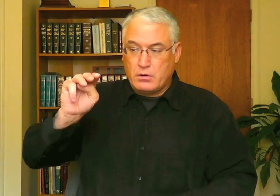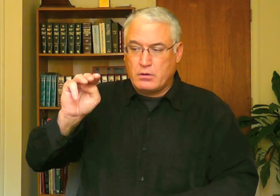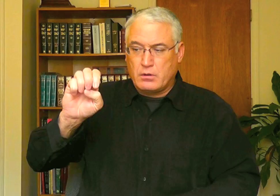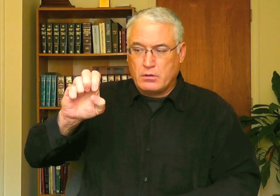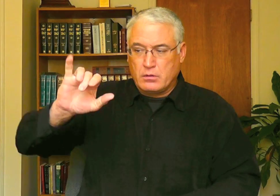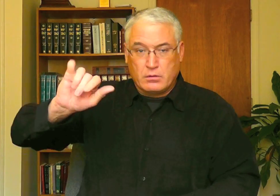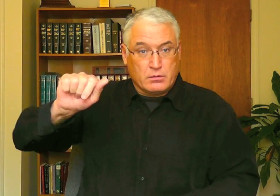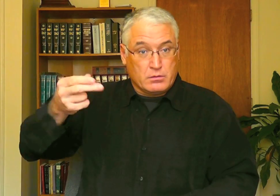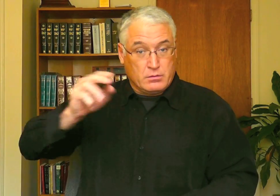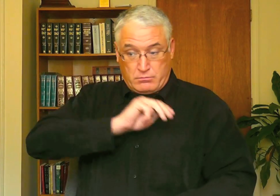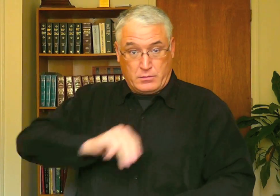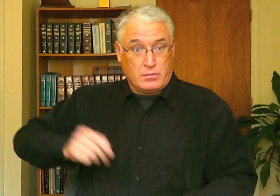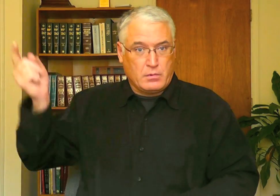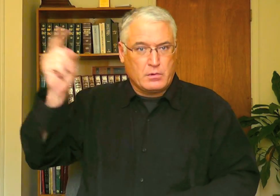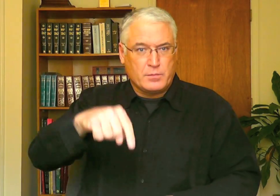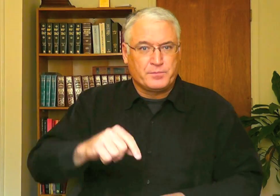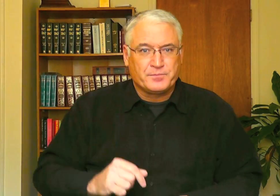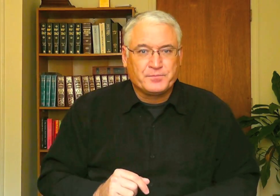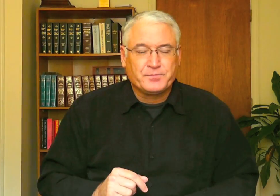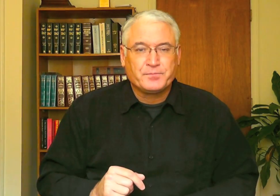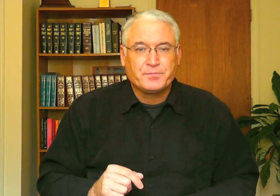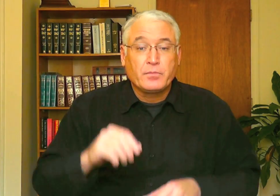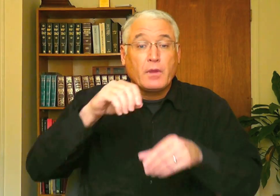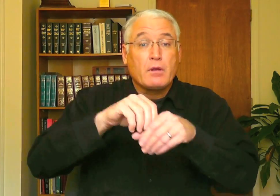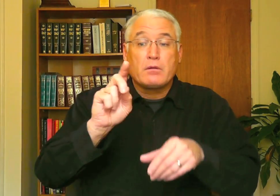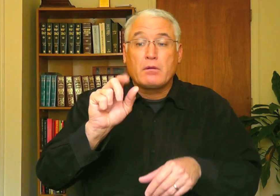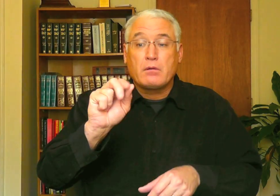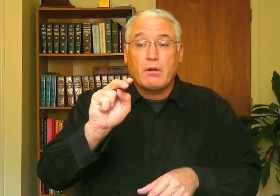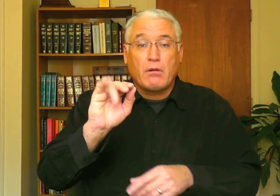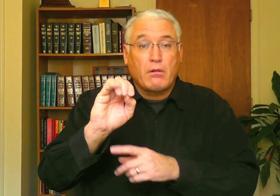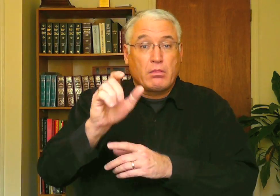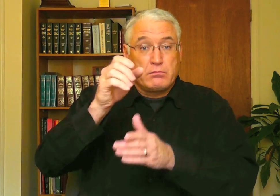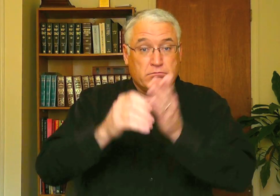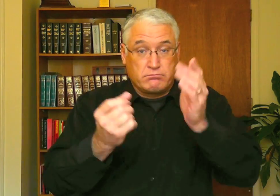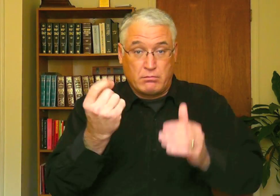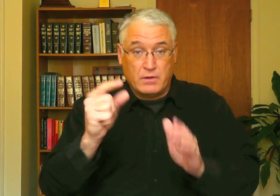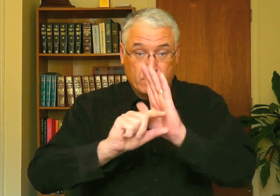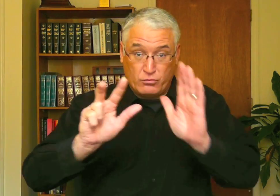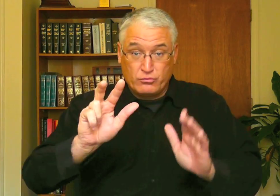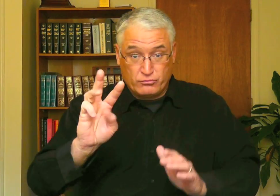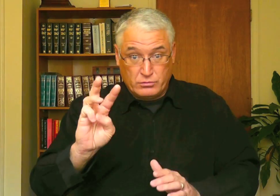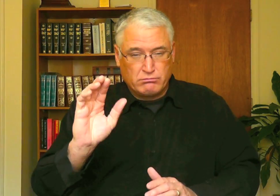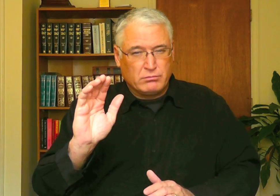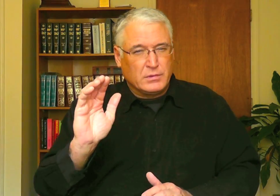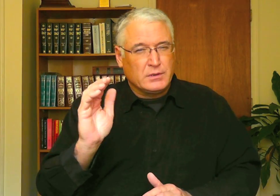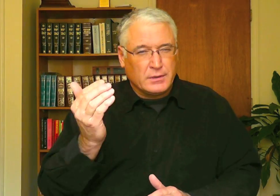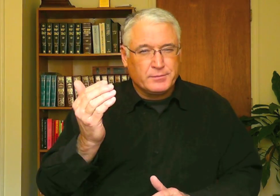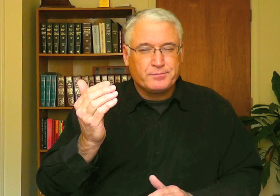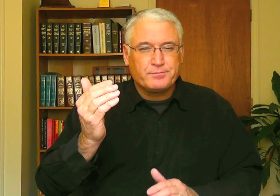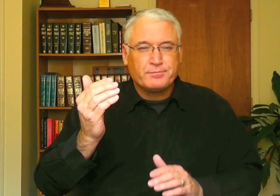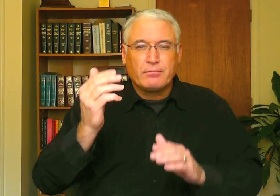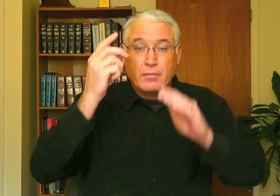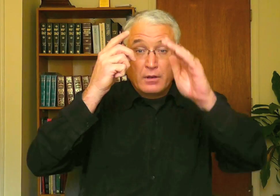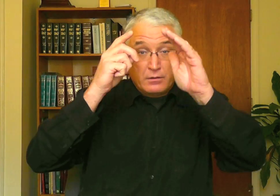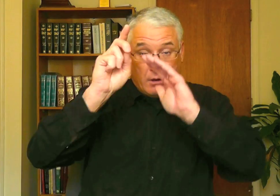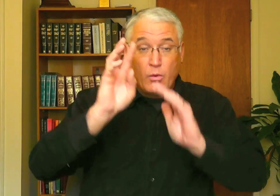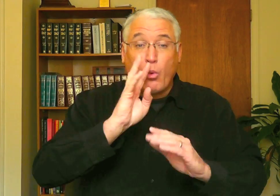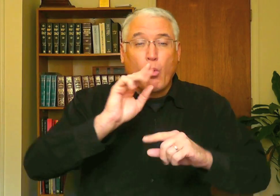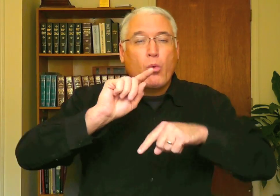up to right before the Messiah would come. And in Daniel chapter 11, verse 36, it seems